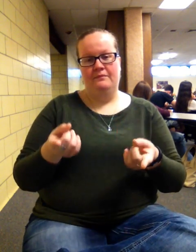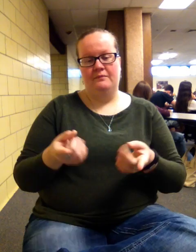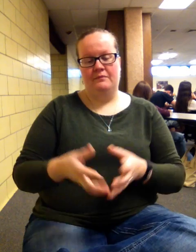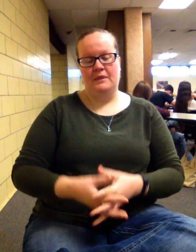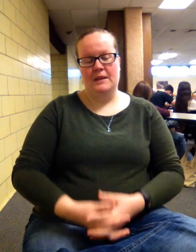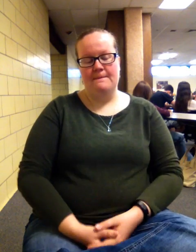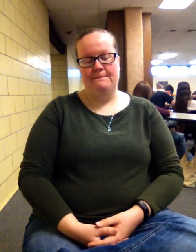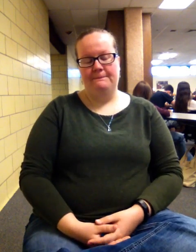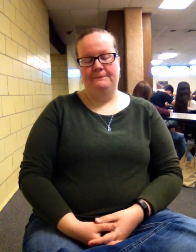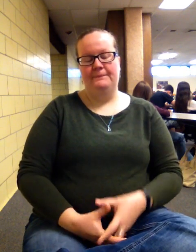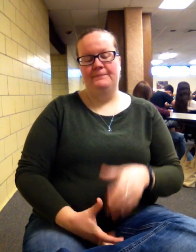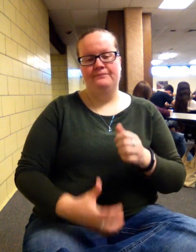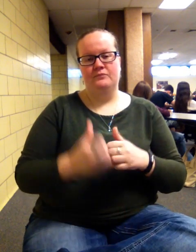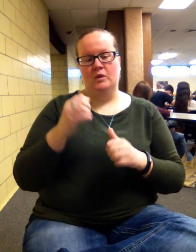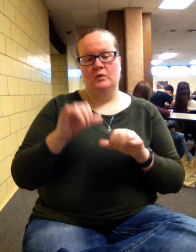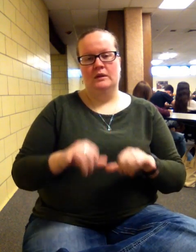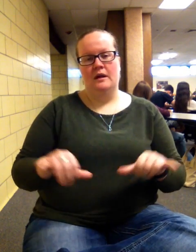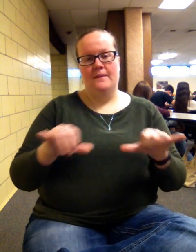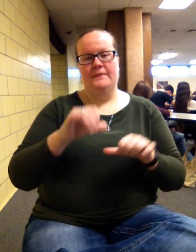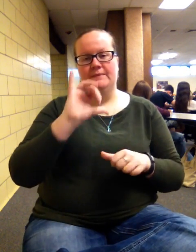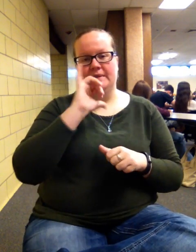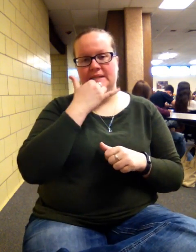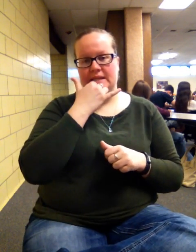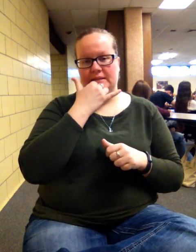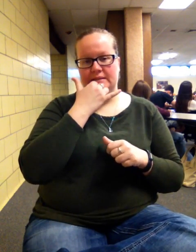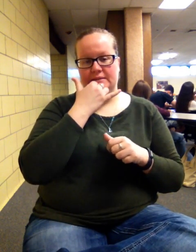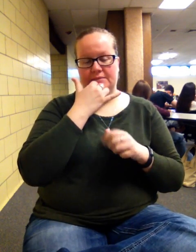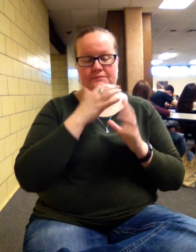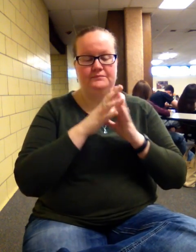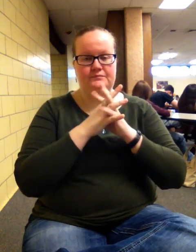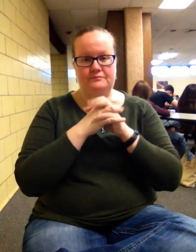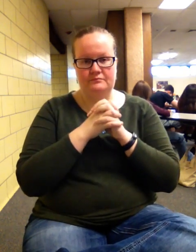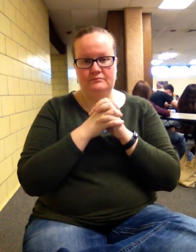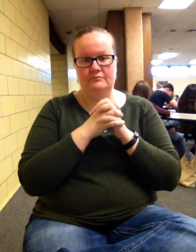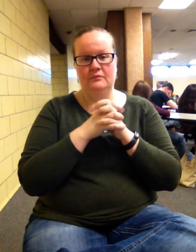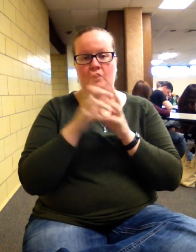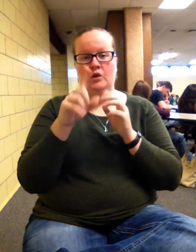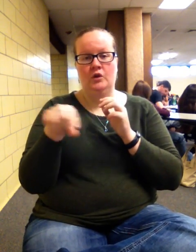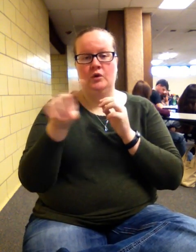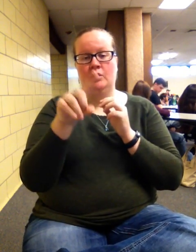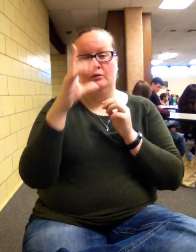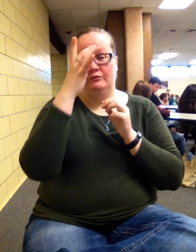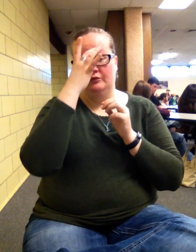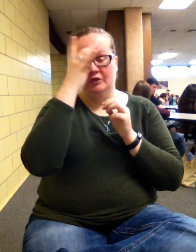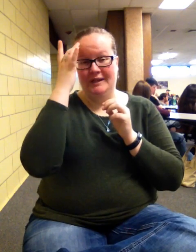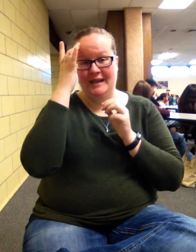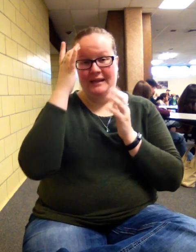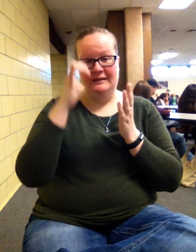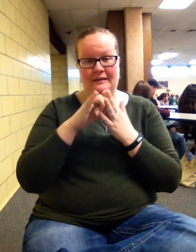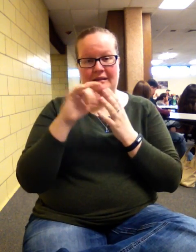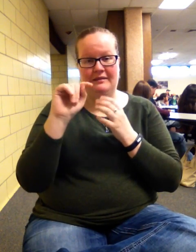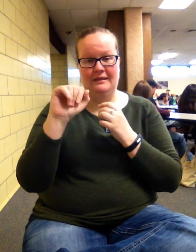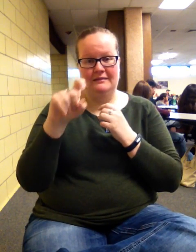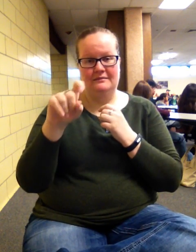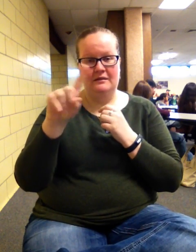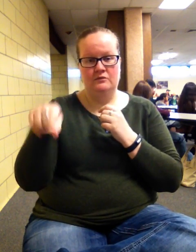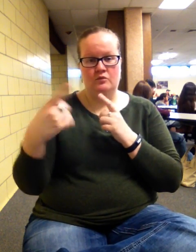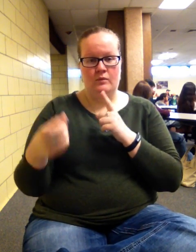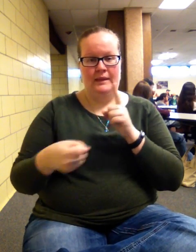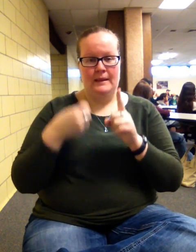The most common mistakes that students make, okay, is they forget that tax only impacts debt,